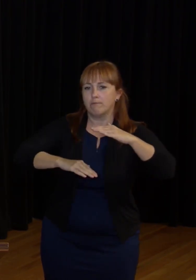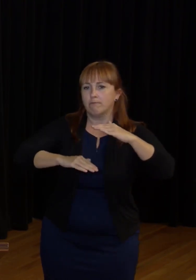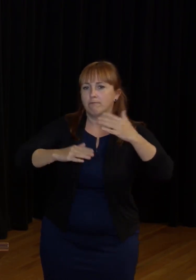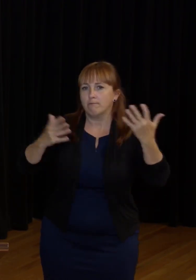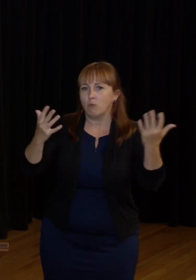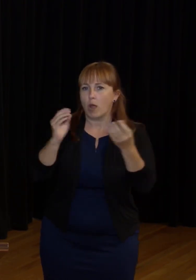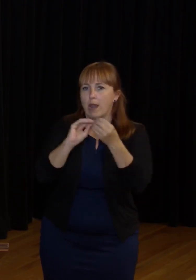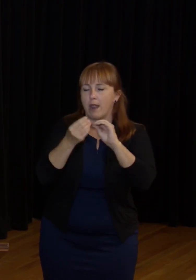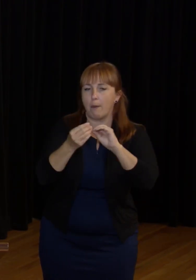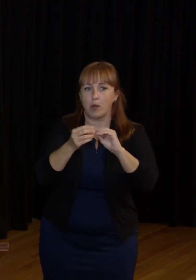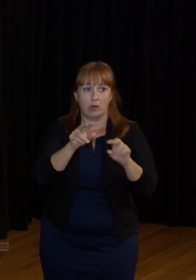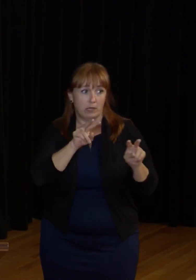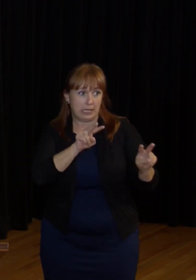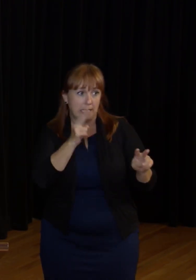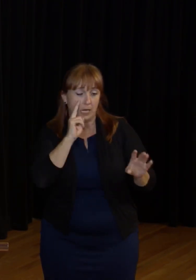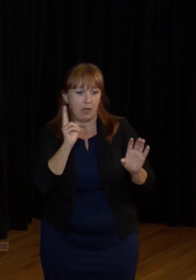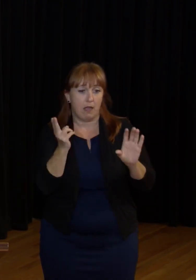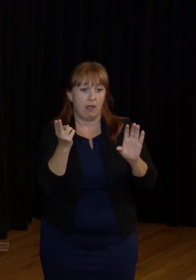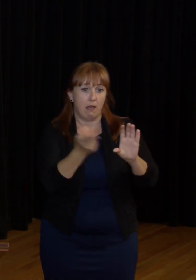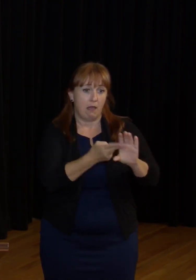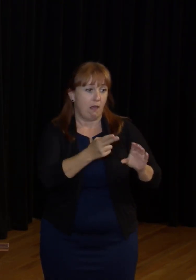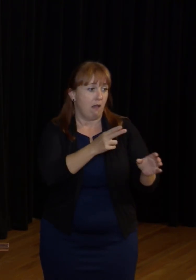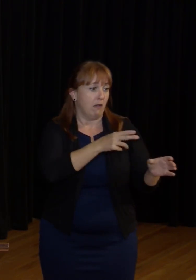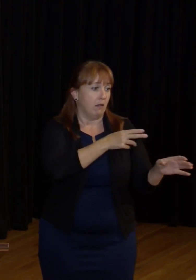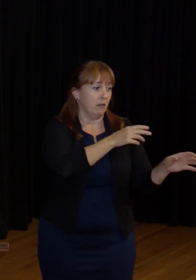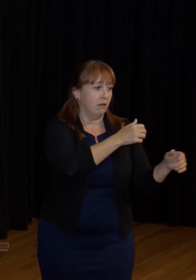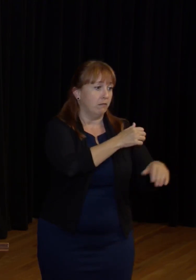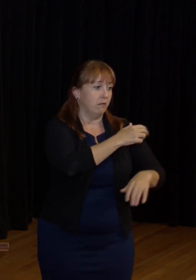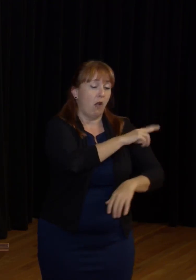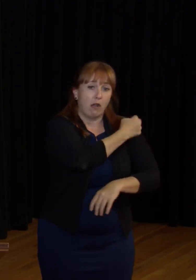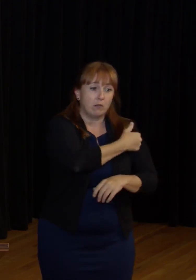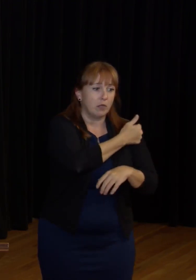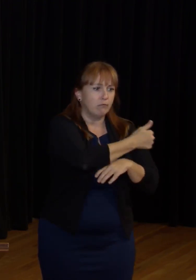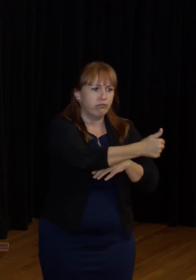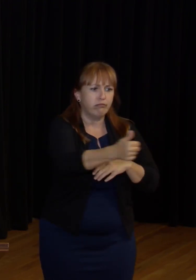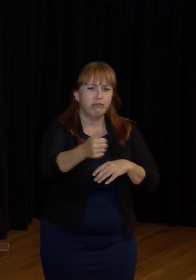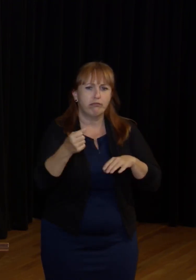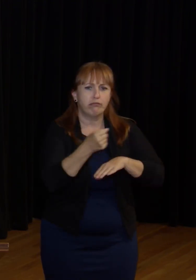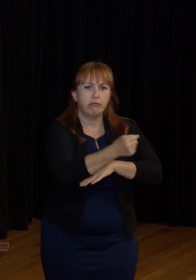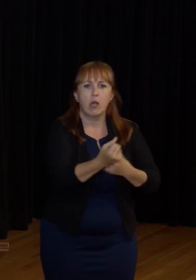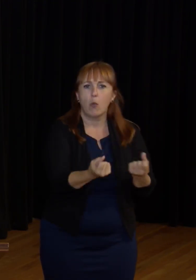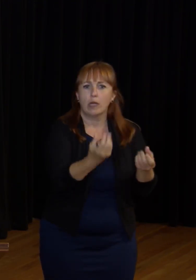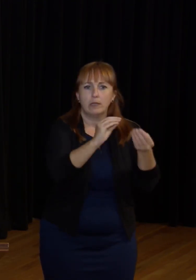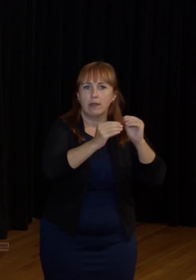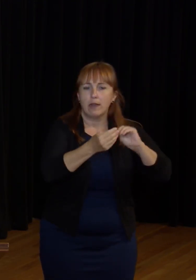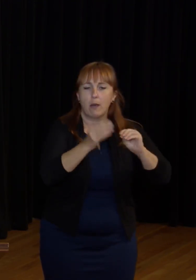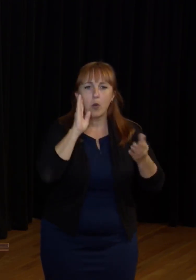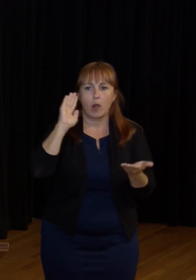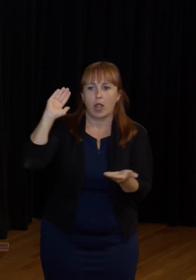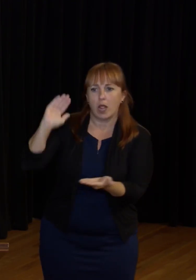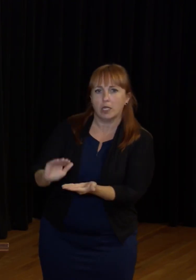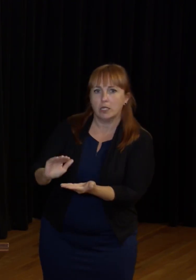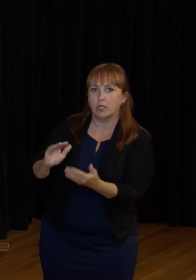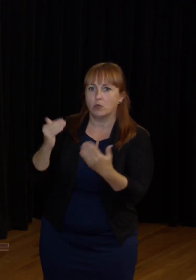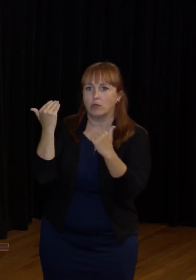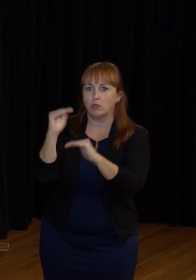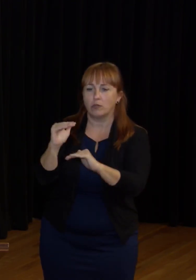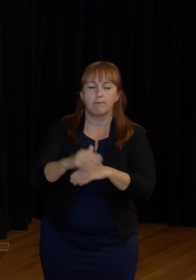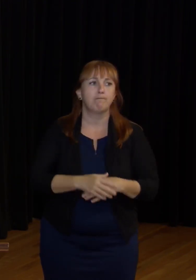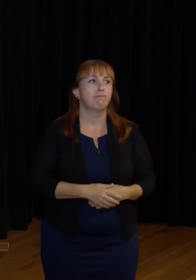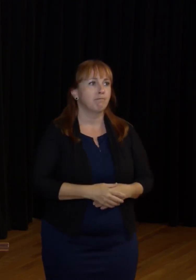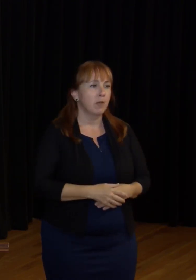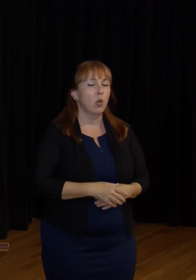comfortable dropping this particular order? This is Manolo Morales. You know, we've debated that. Is there a number? I would say right